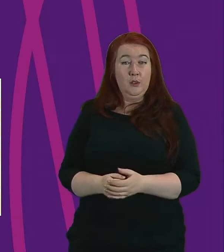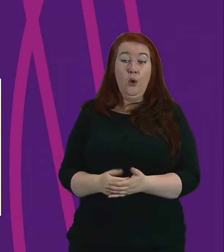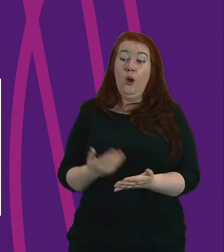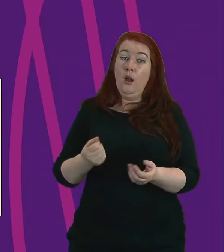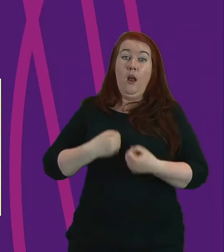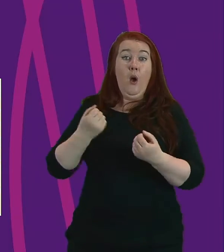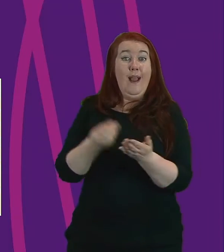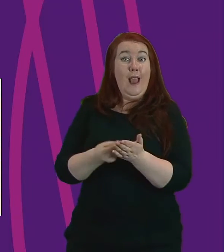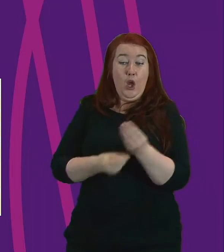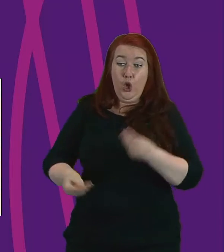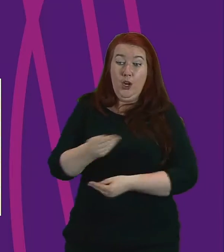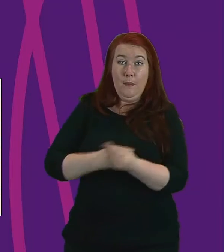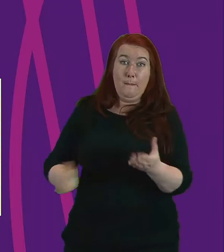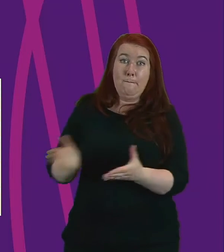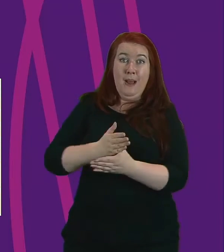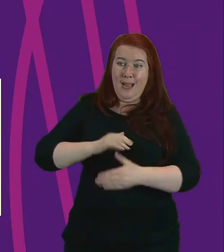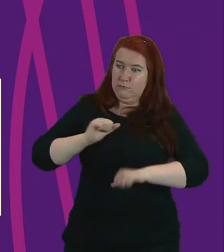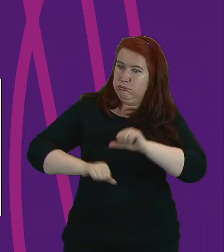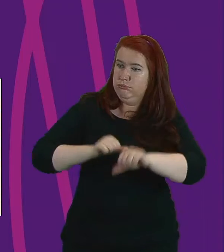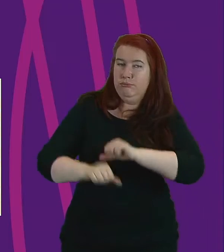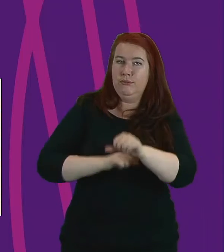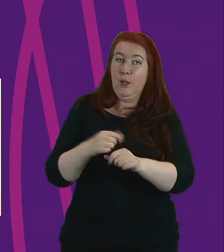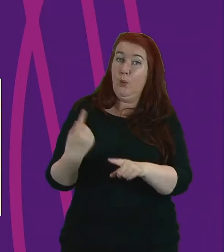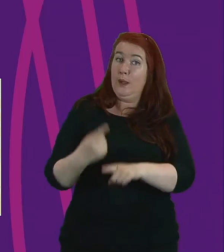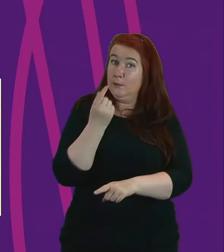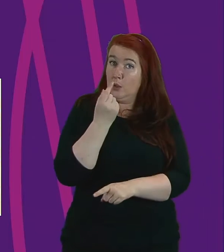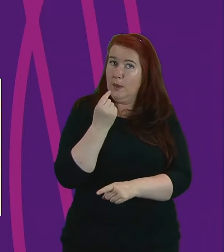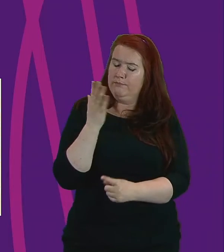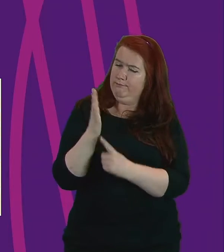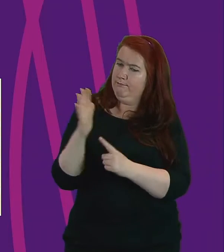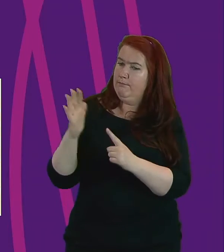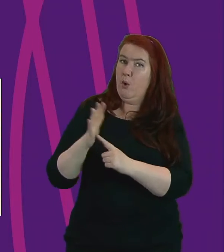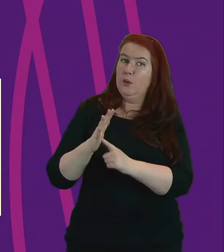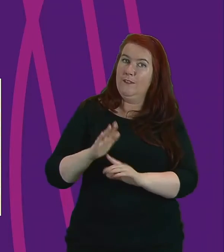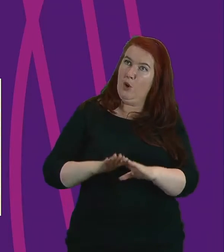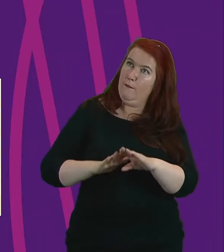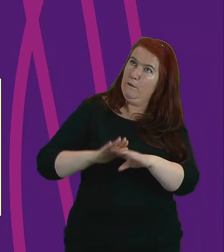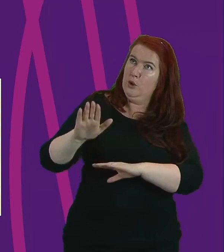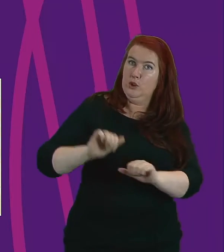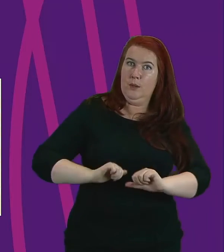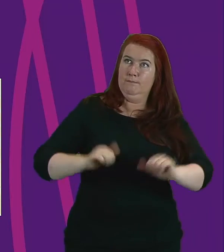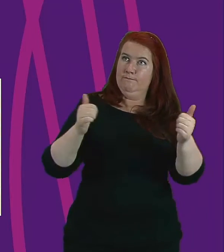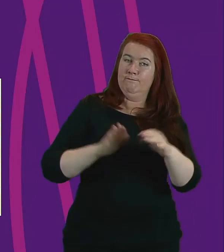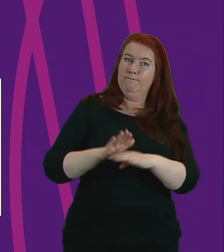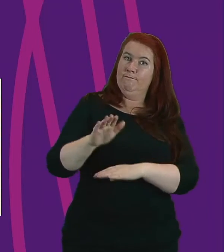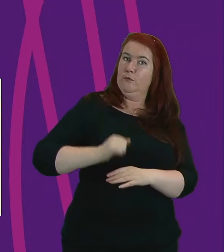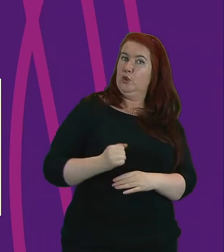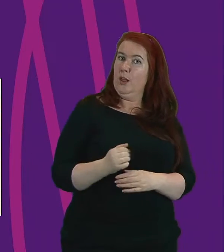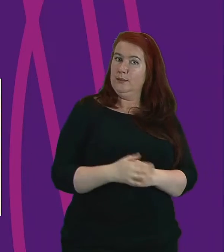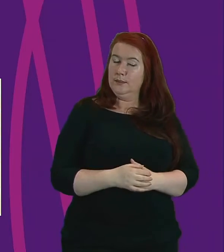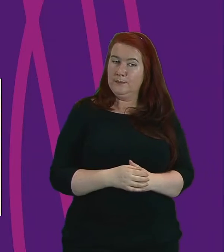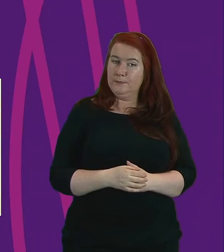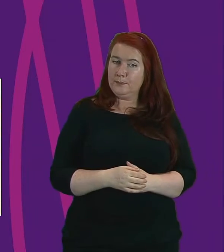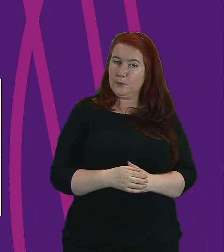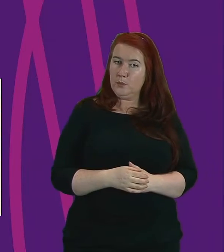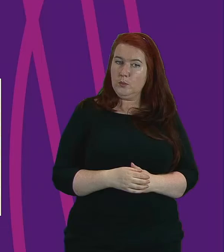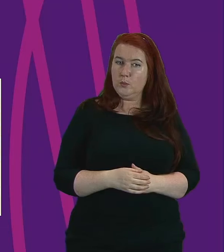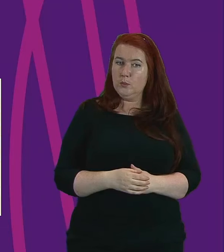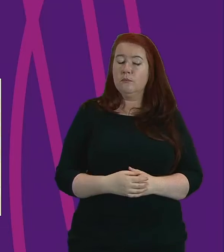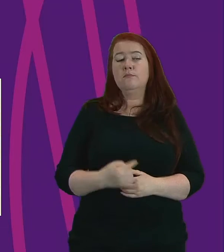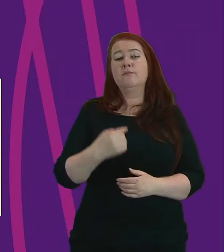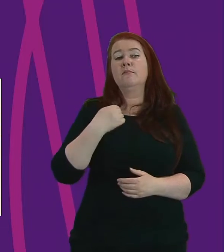working as quickly as possible is absolutely essential to our future well-being as a country. Now, I have a particular